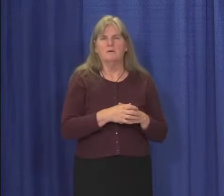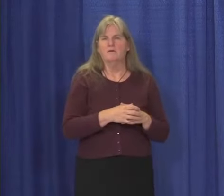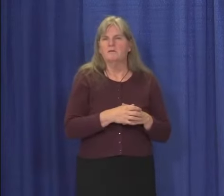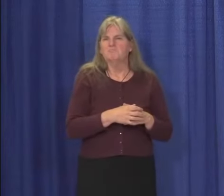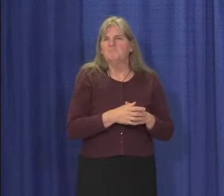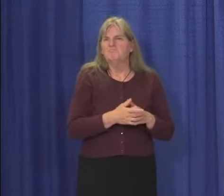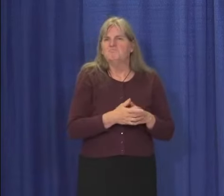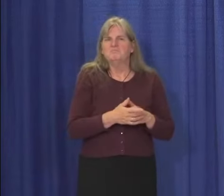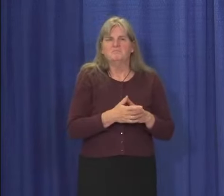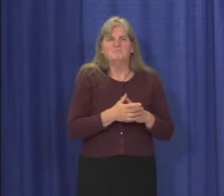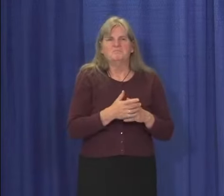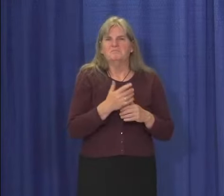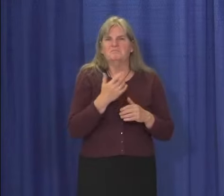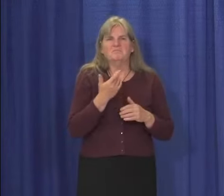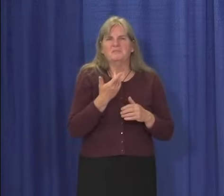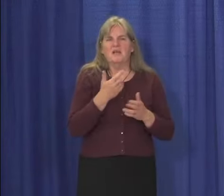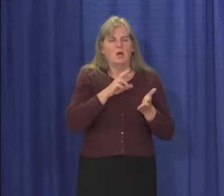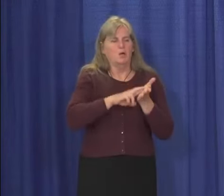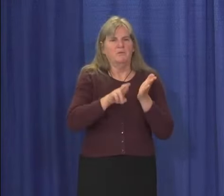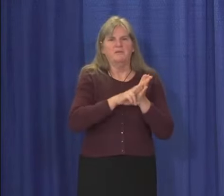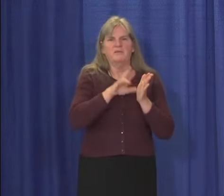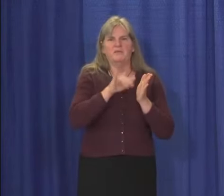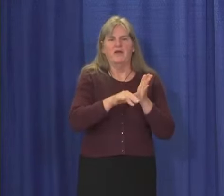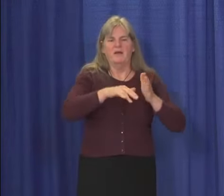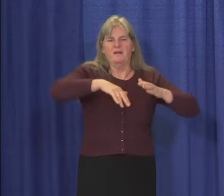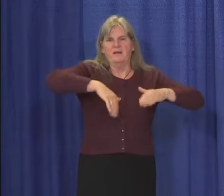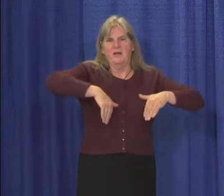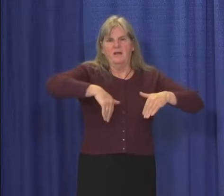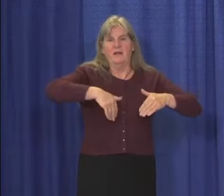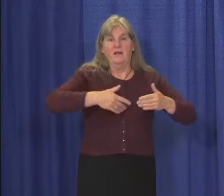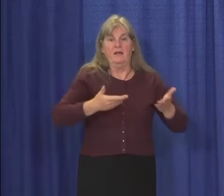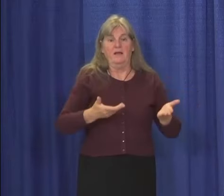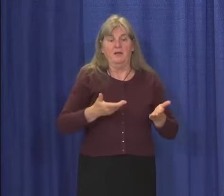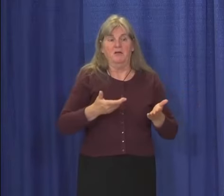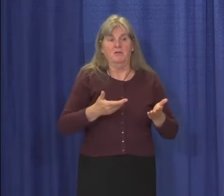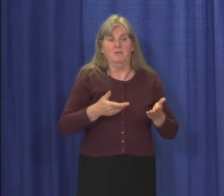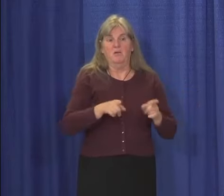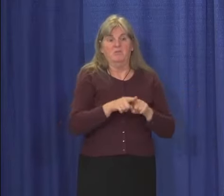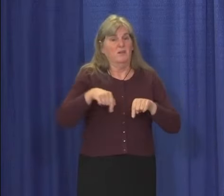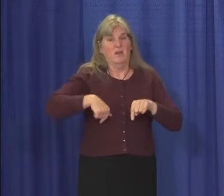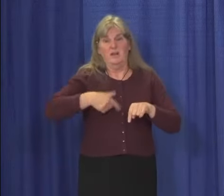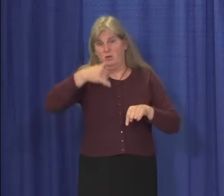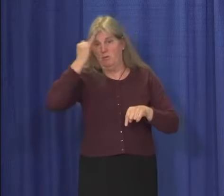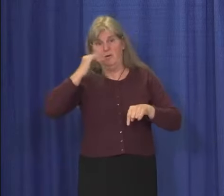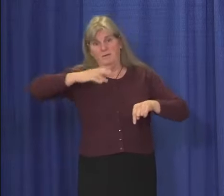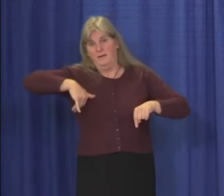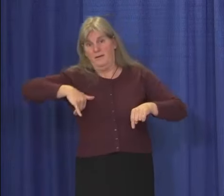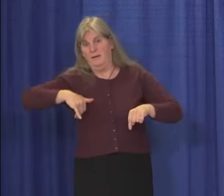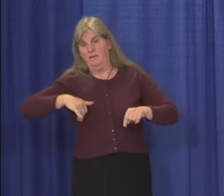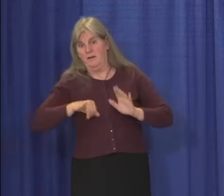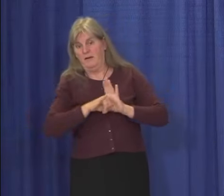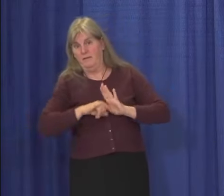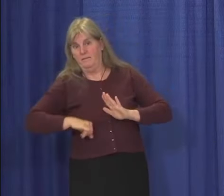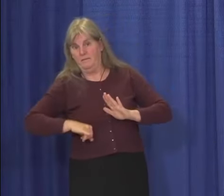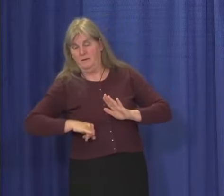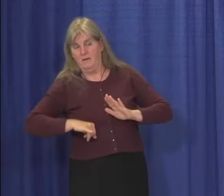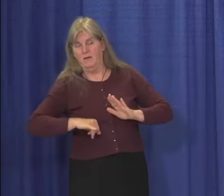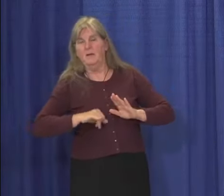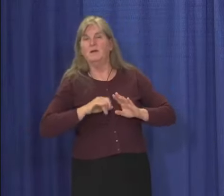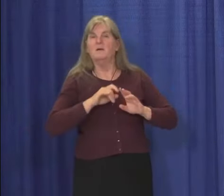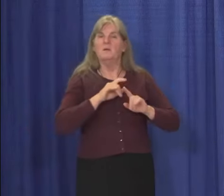do not have that clinical scientific capacity to study specifically here. That would be a subject